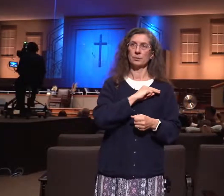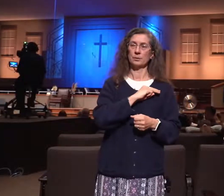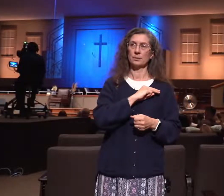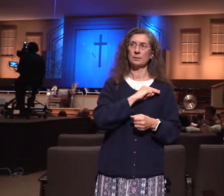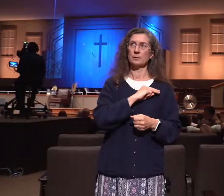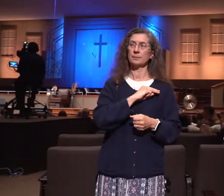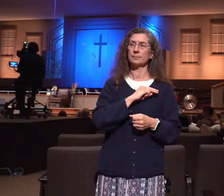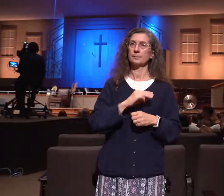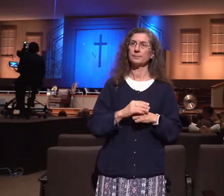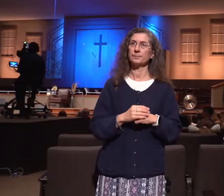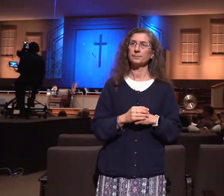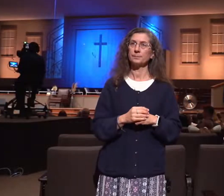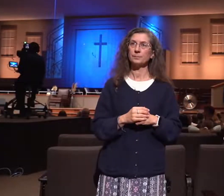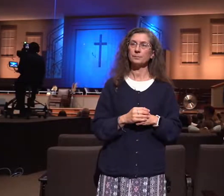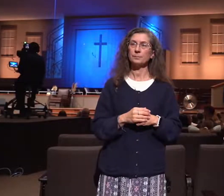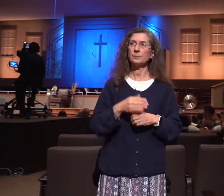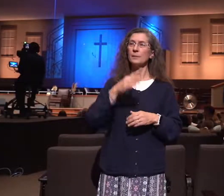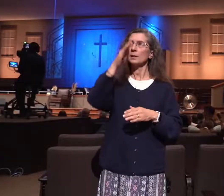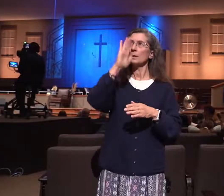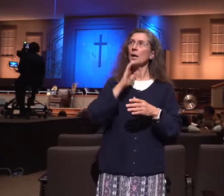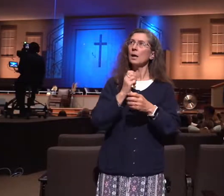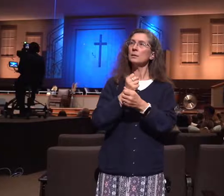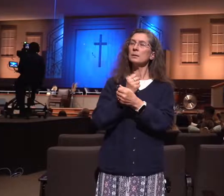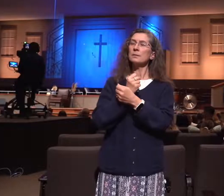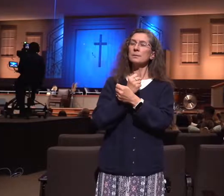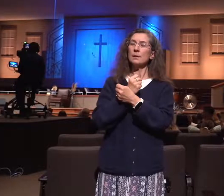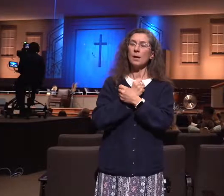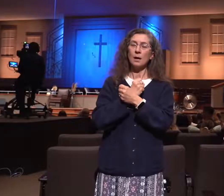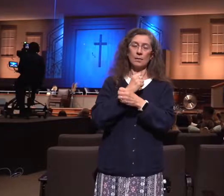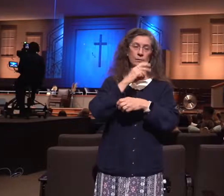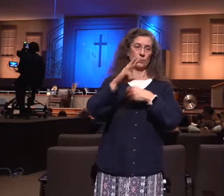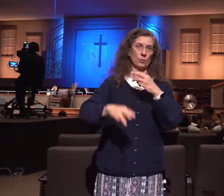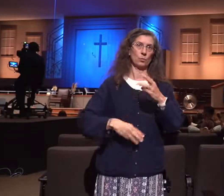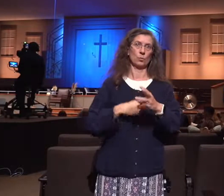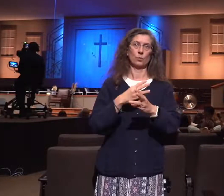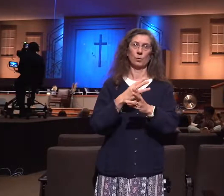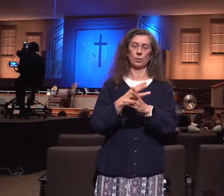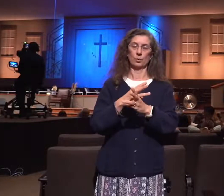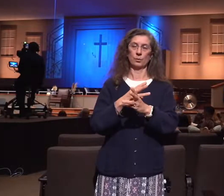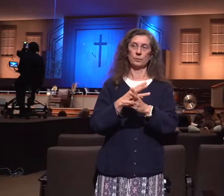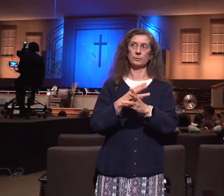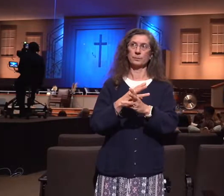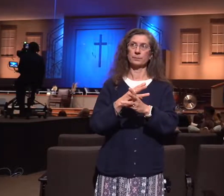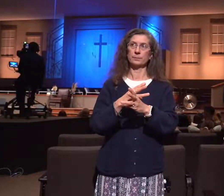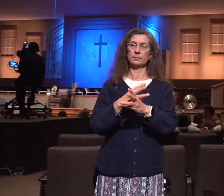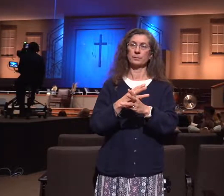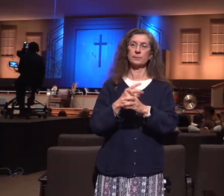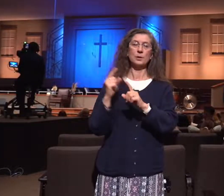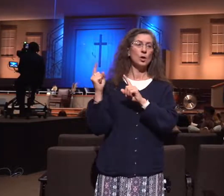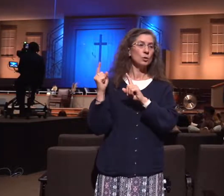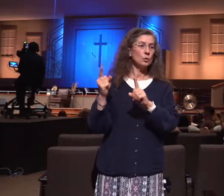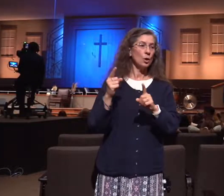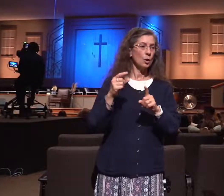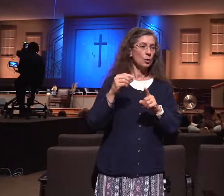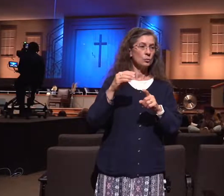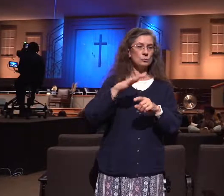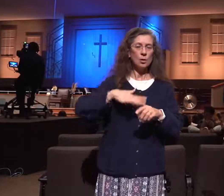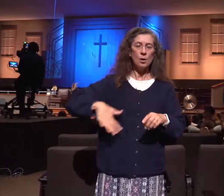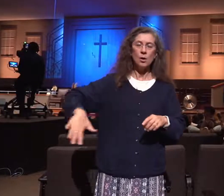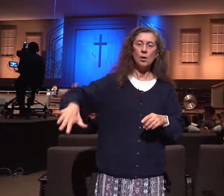For God so loved the world. Go ye into all the